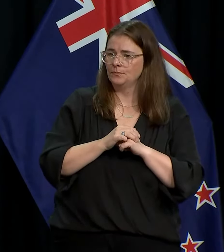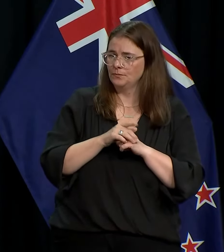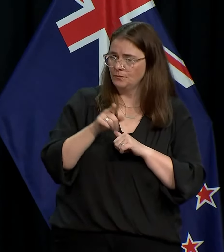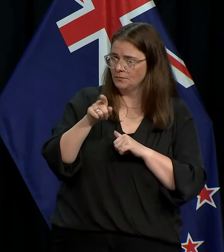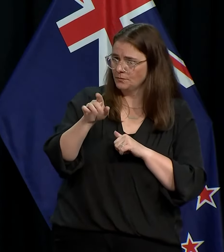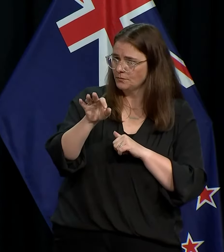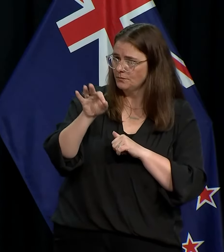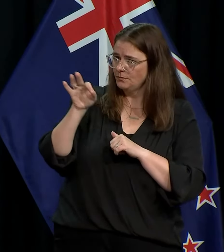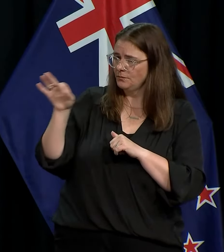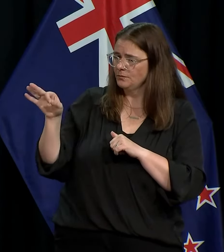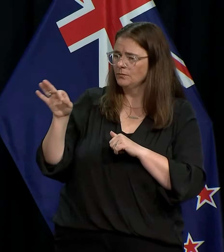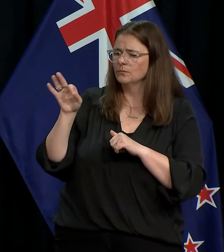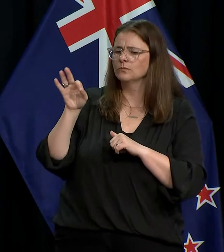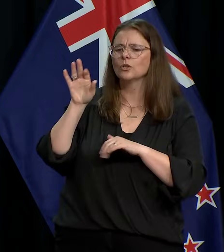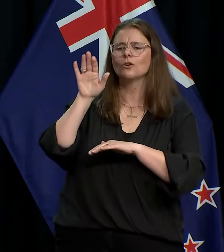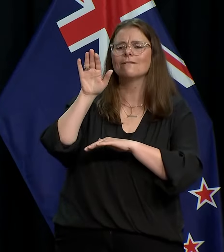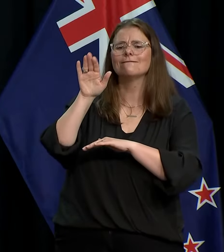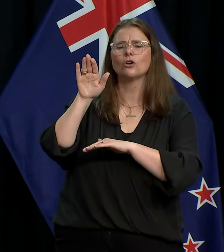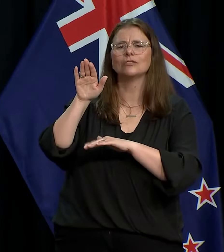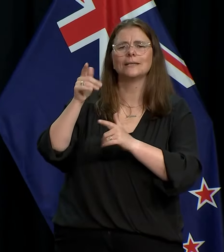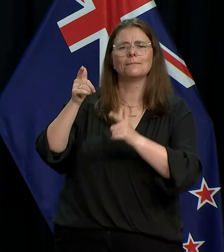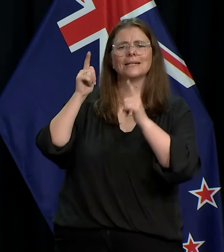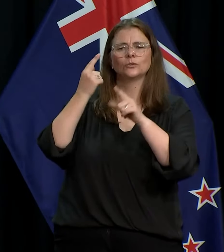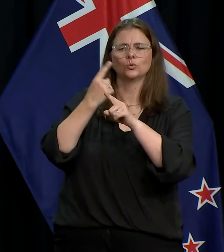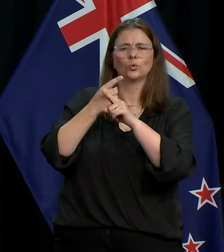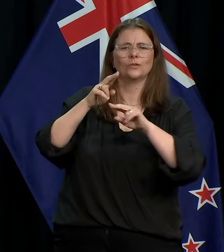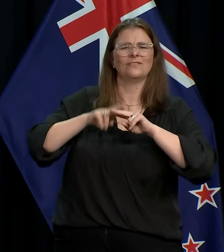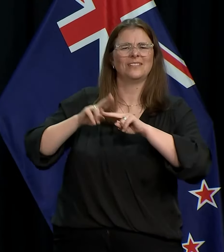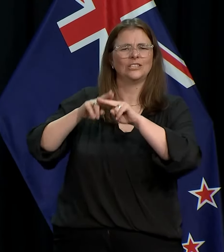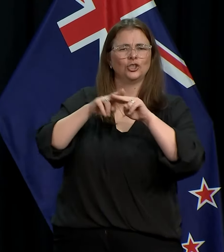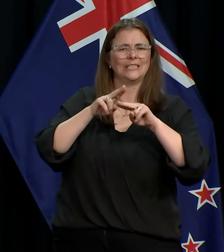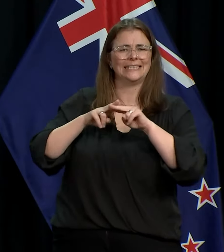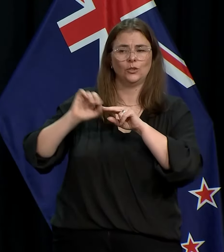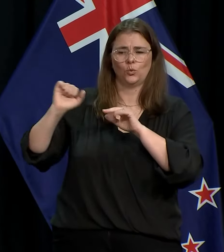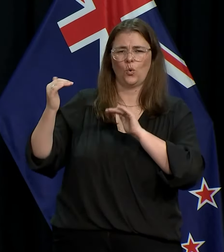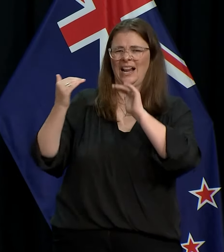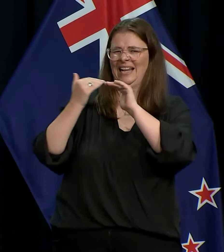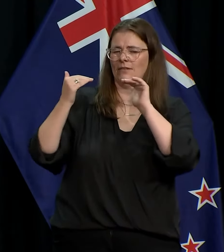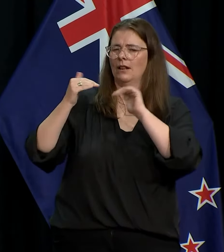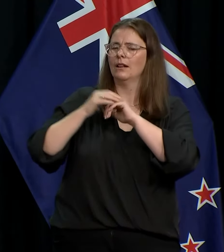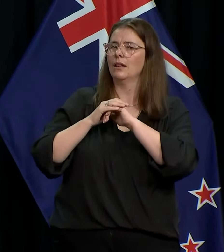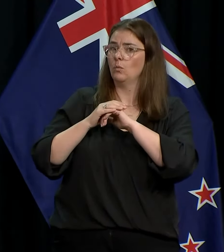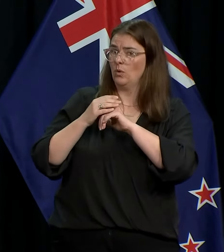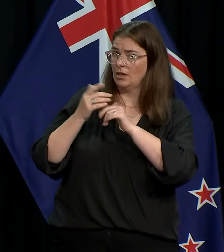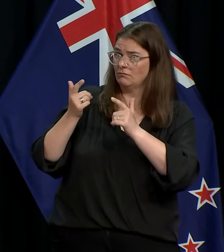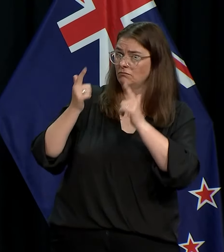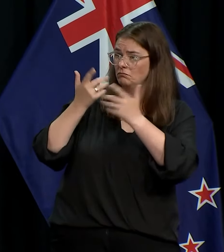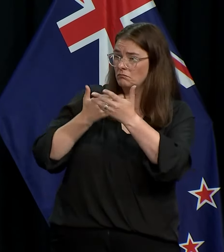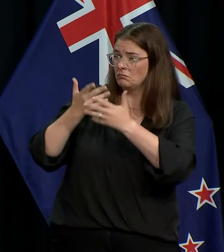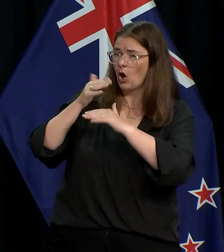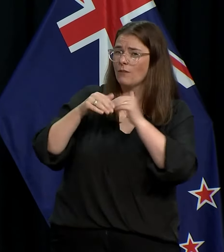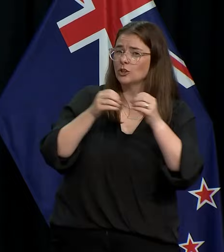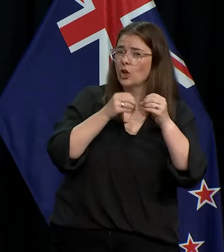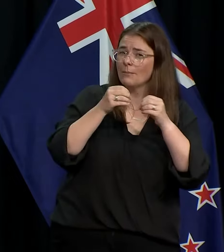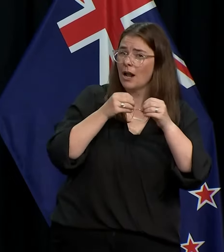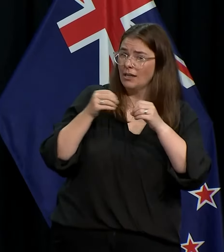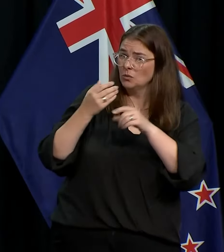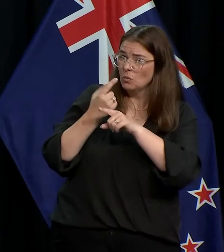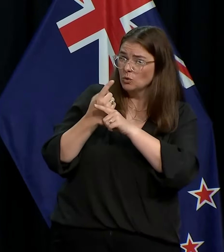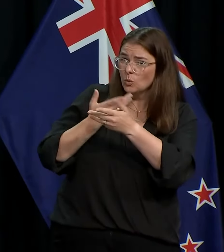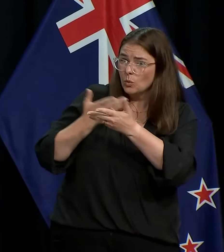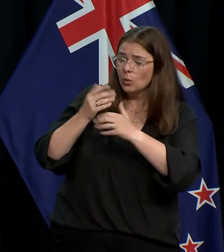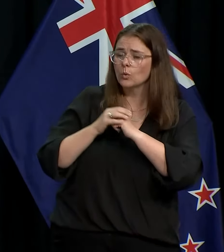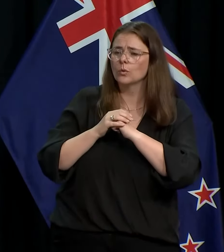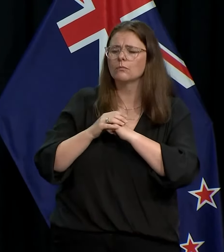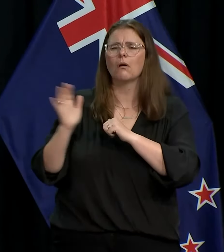the Foreign Minister's talks with your Fijian counterpart Frank Bainimarama might achieve, especially in relation to the Solomons? So firstly, this is a